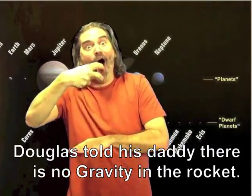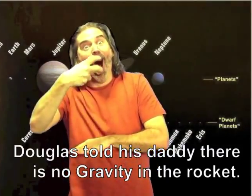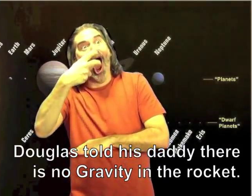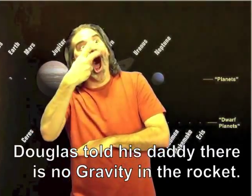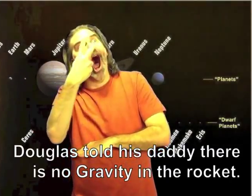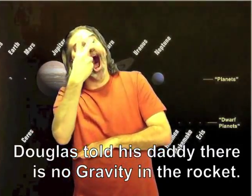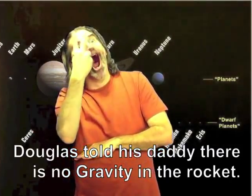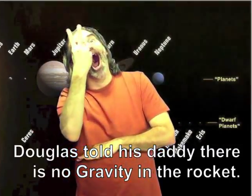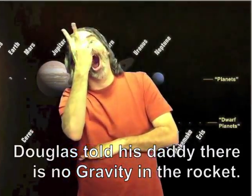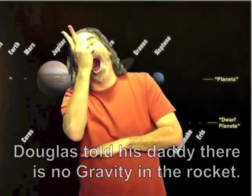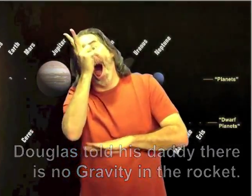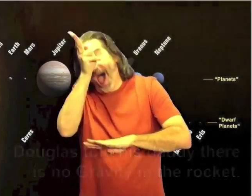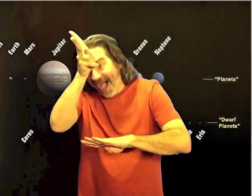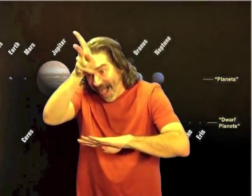what happens when you try to jump."